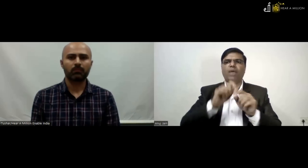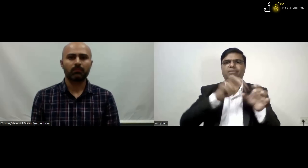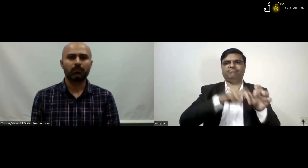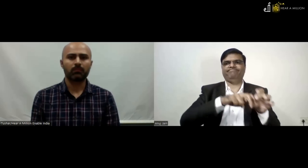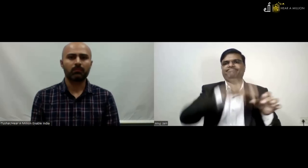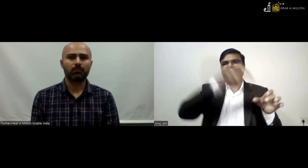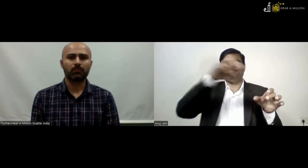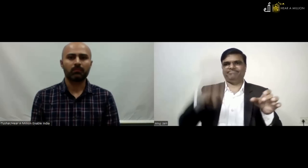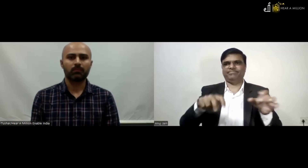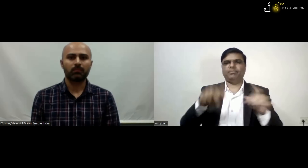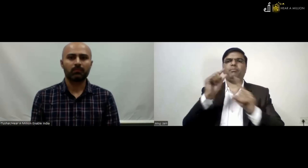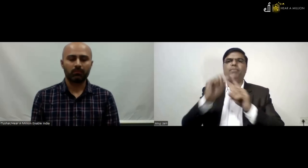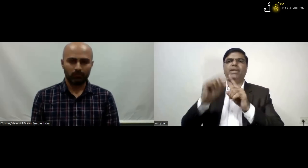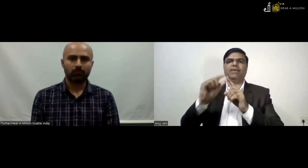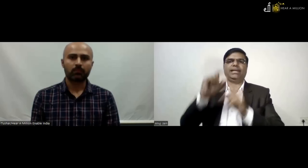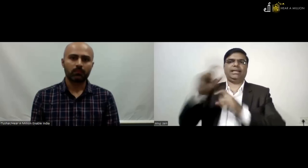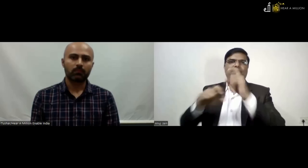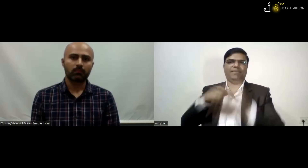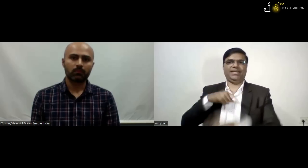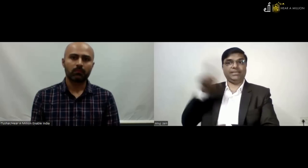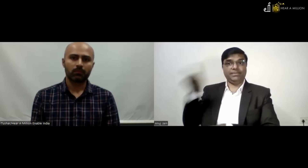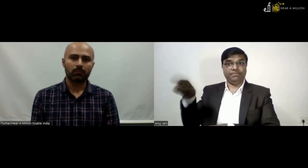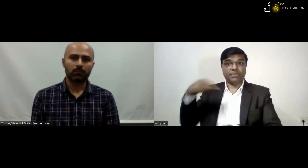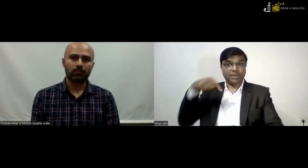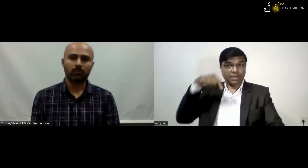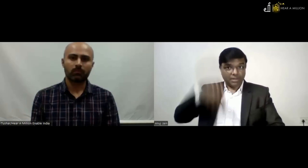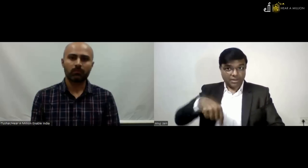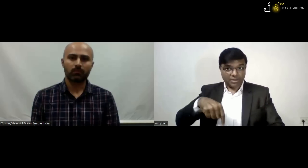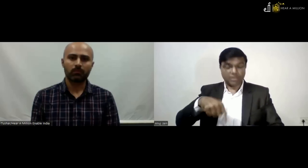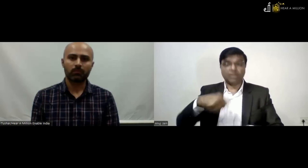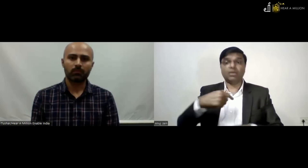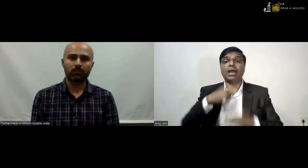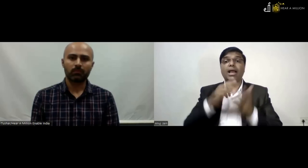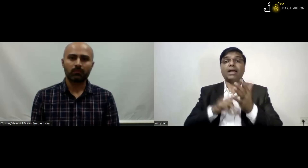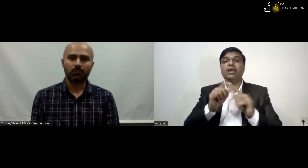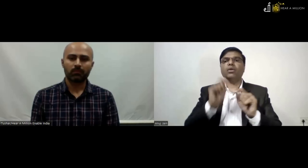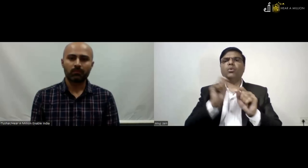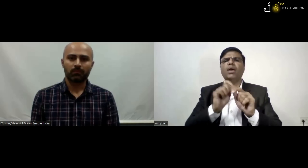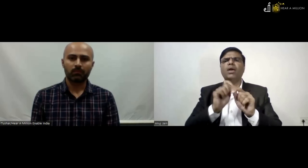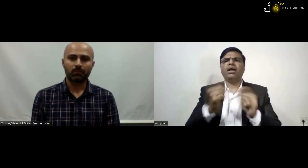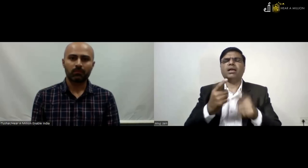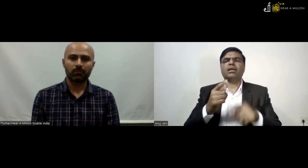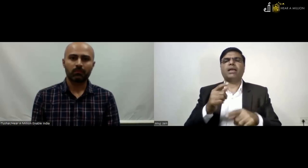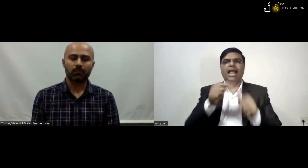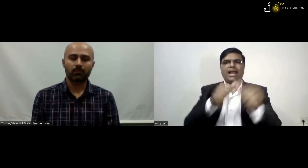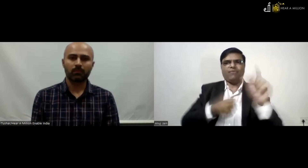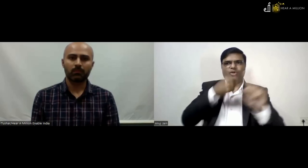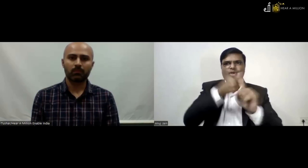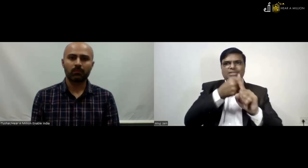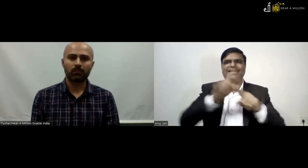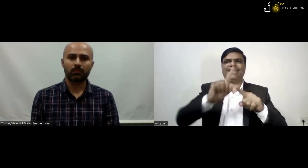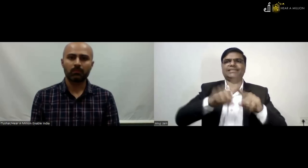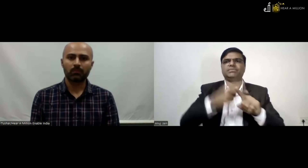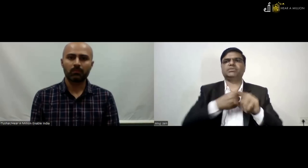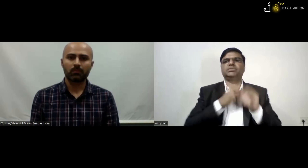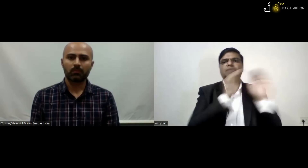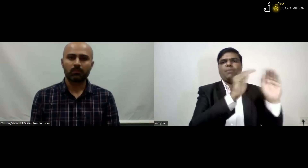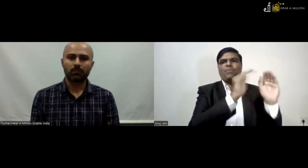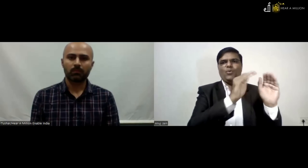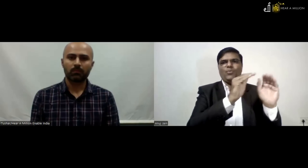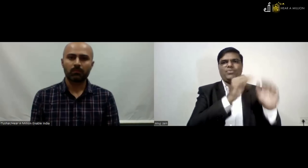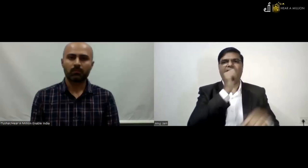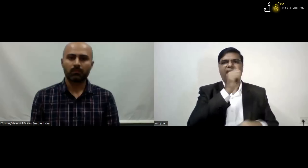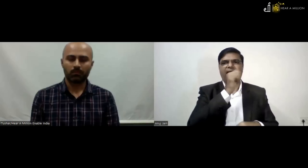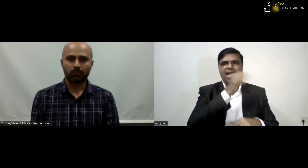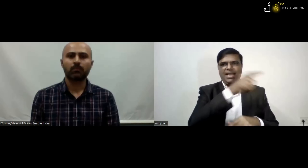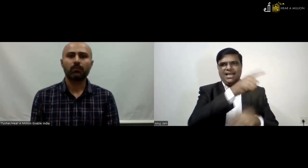years with the National Association of Deaf as an advocacy expert. Now I no longer work with National Association of the Deaf, but